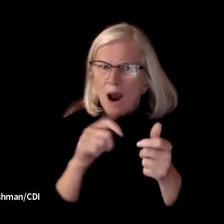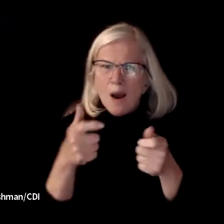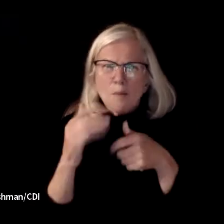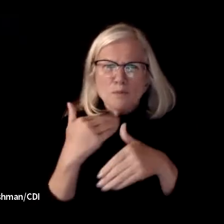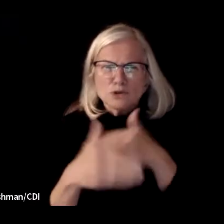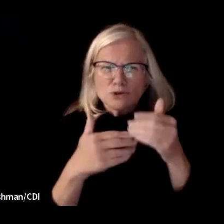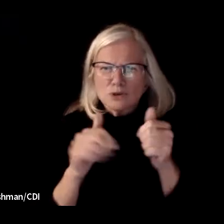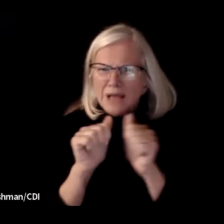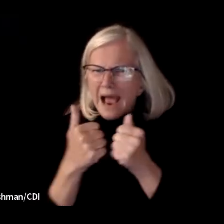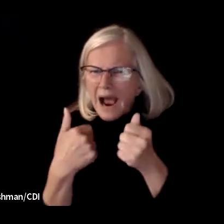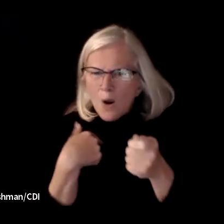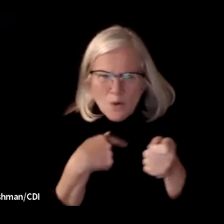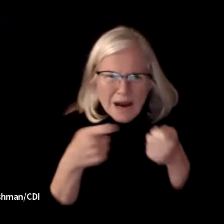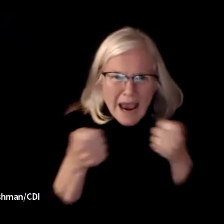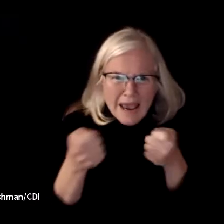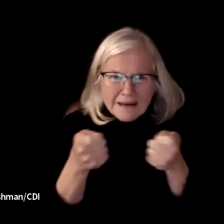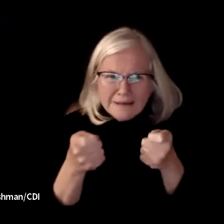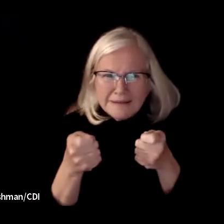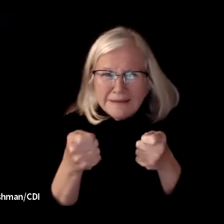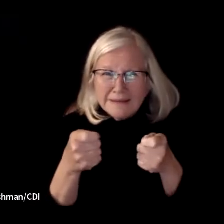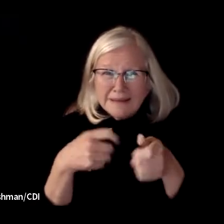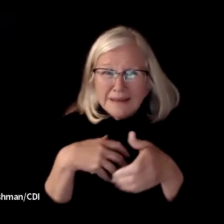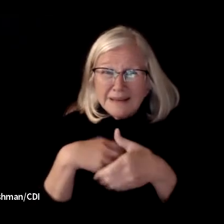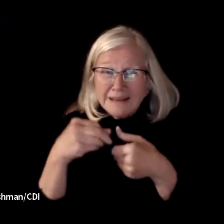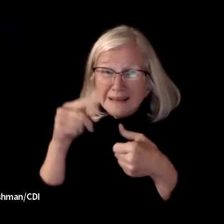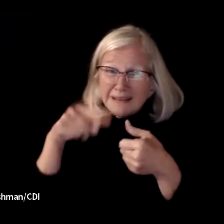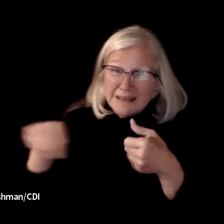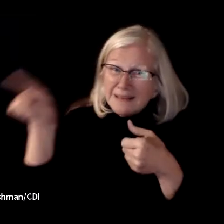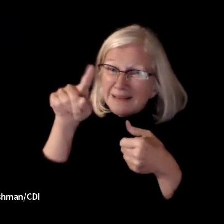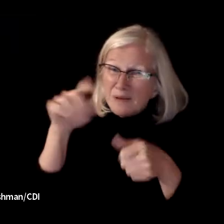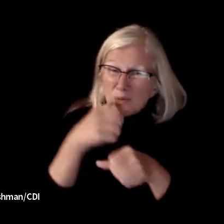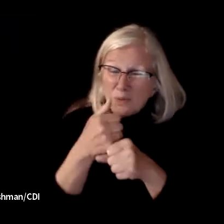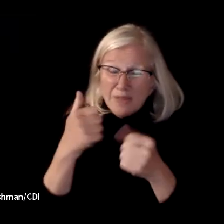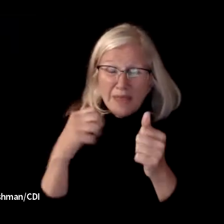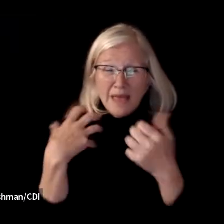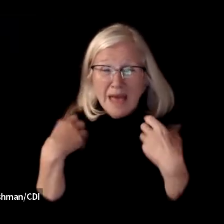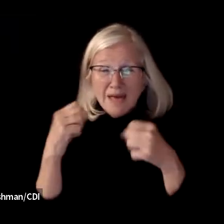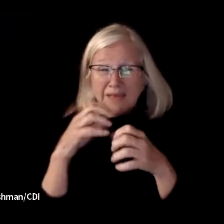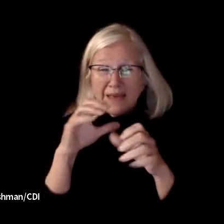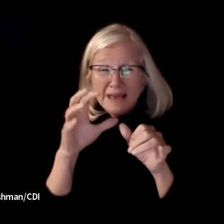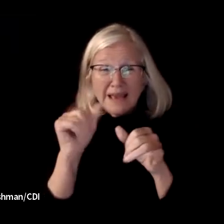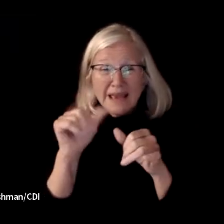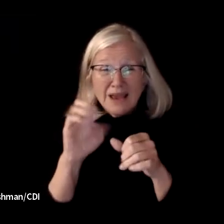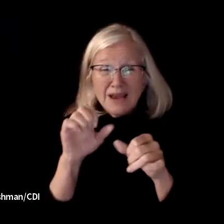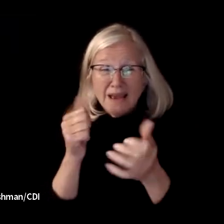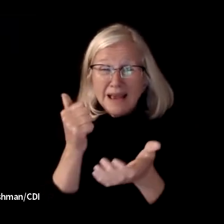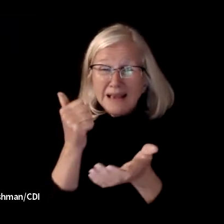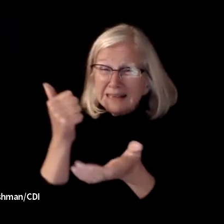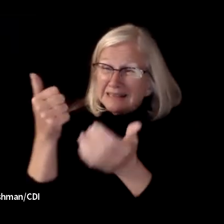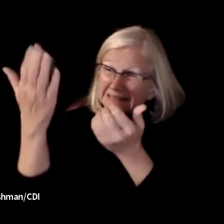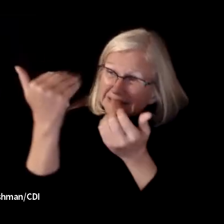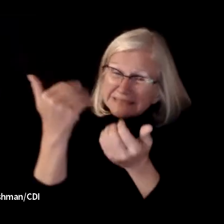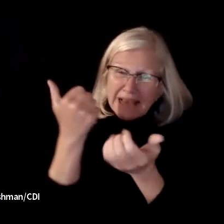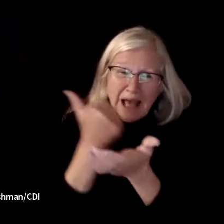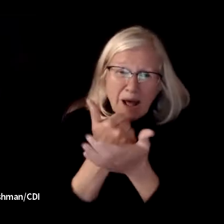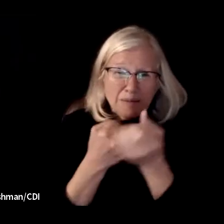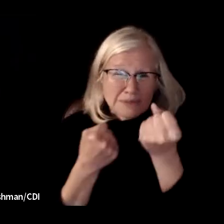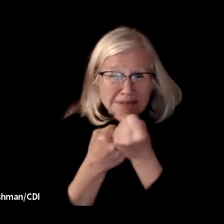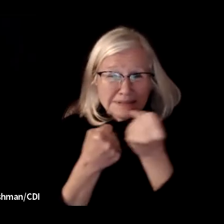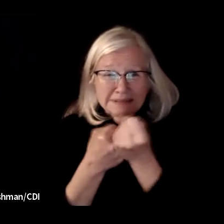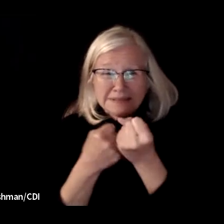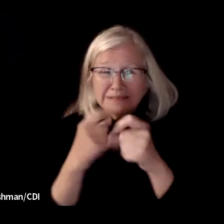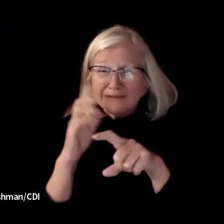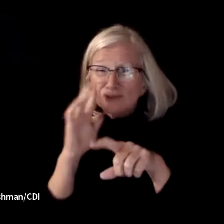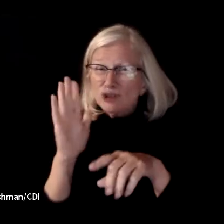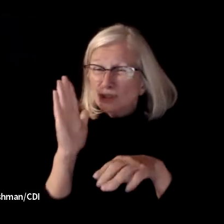we're partnering with the other health systems to balance the supply and demand of pediatric beds across the state. So we're doing